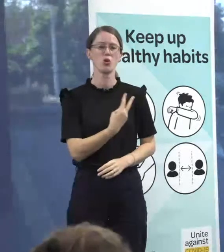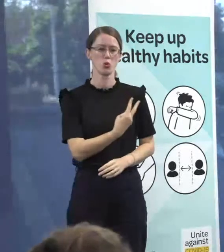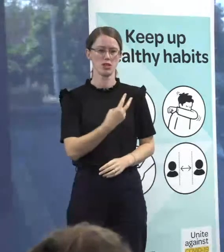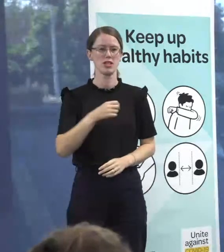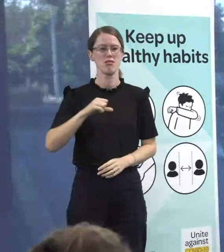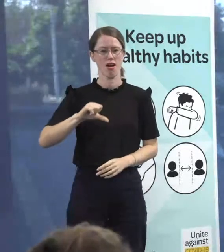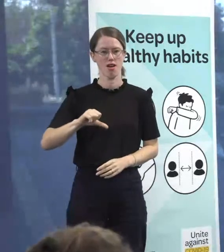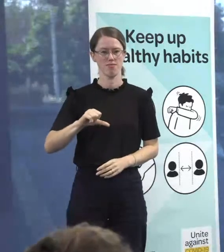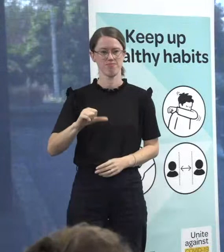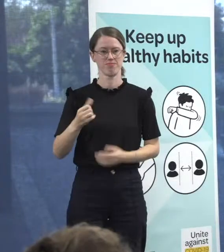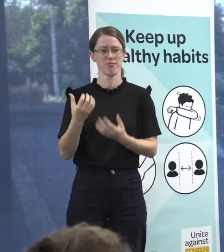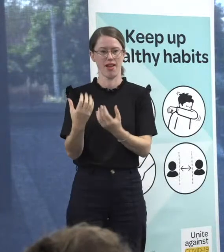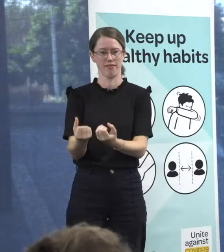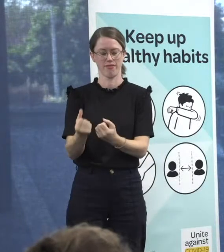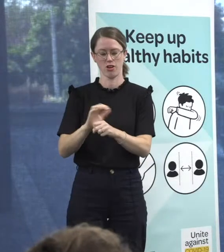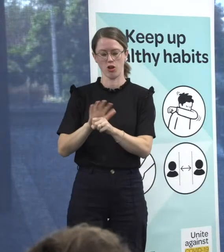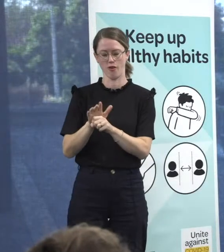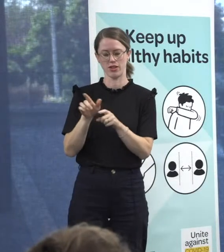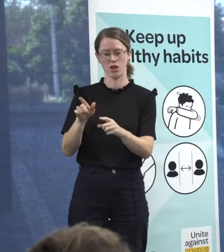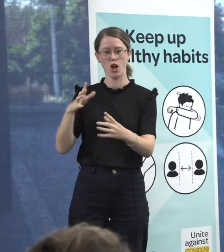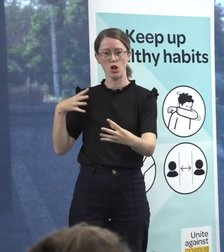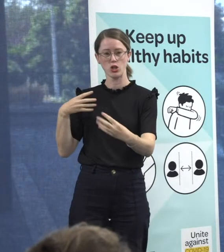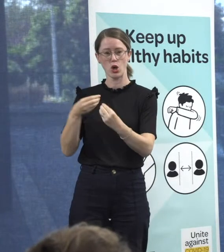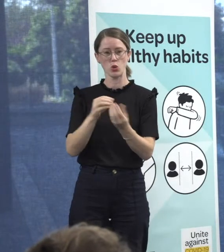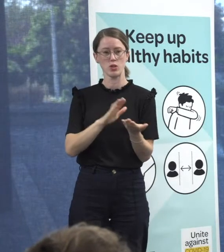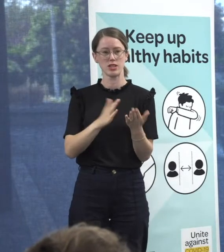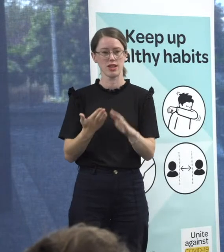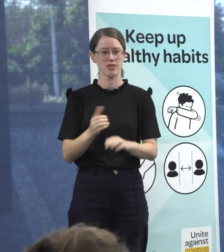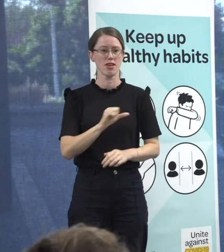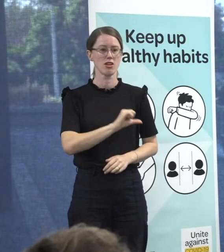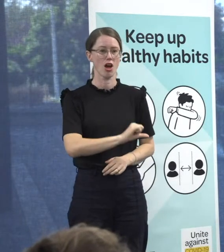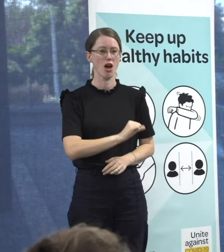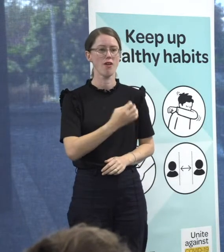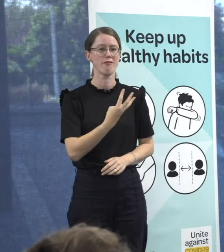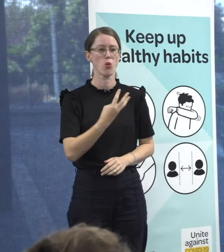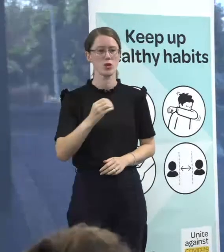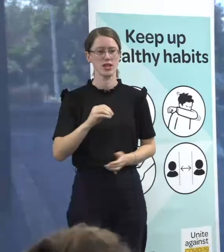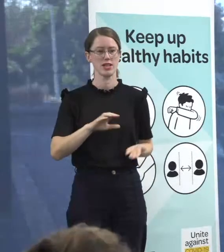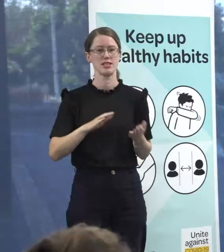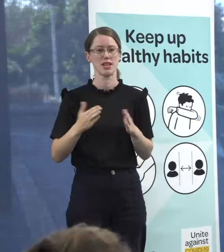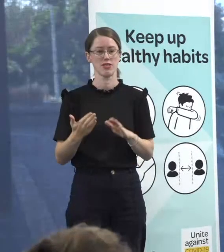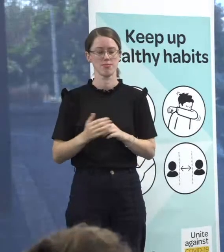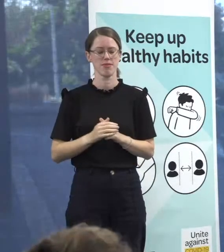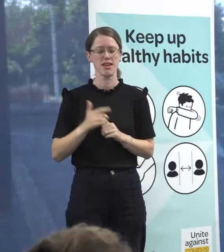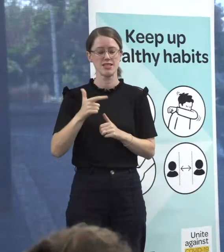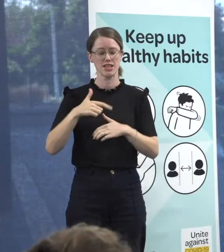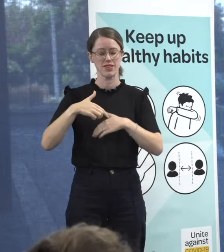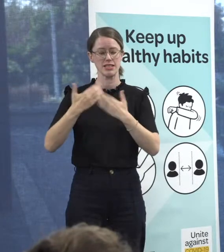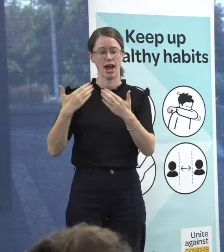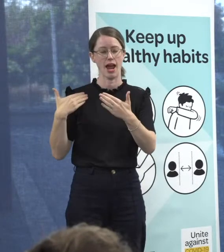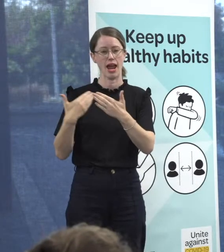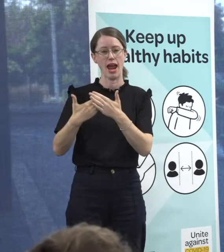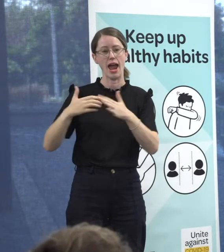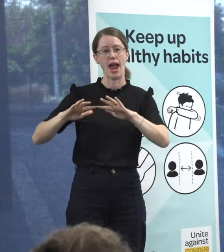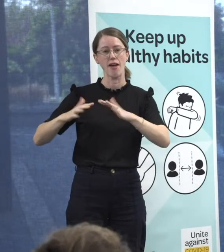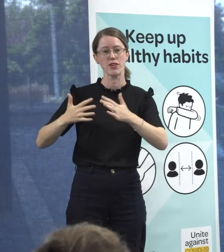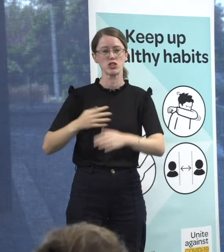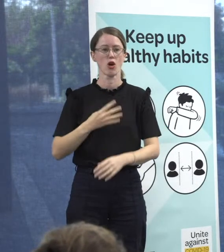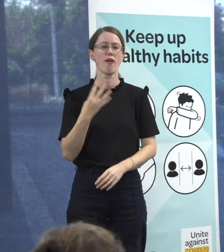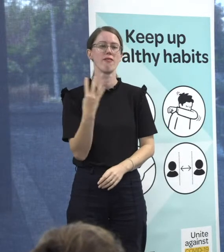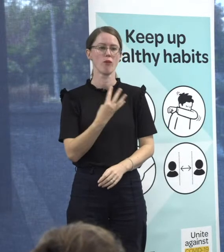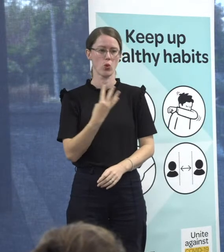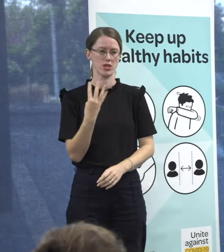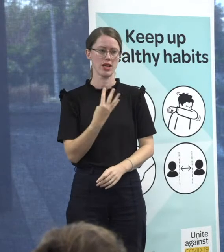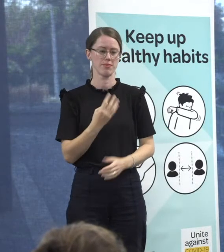with COVID-19, and so the total now comes to 940 deaths, and the 7-day rolling average is at